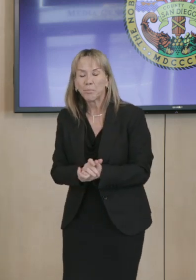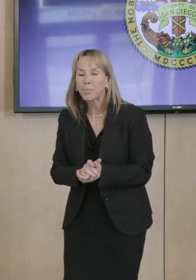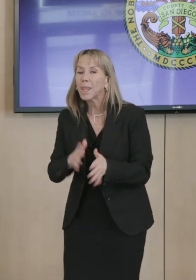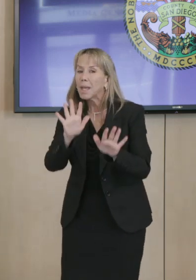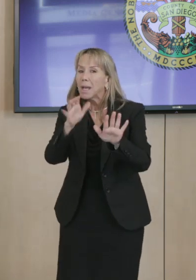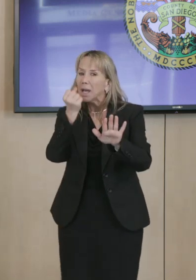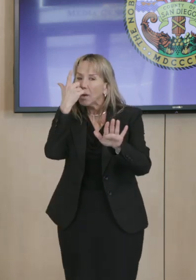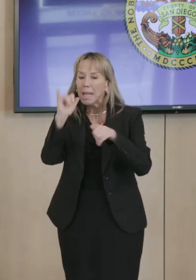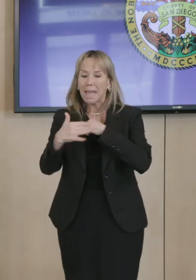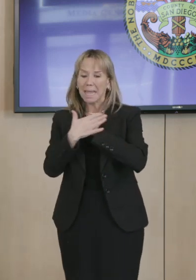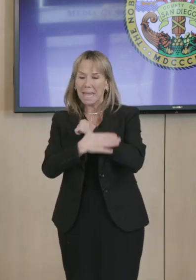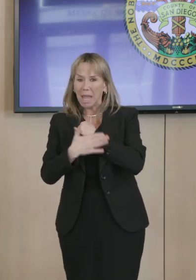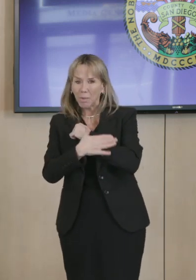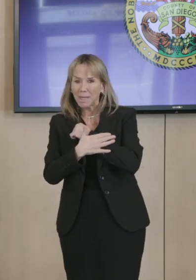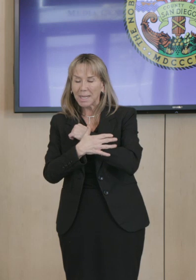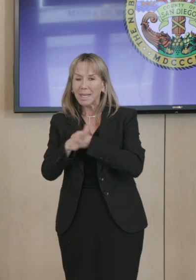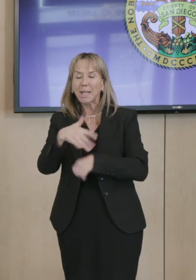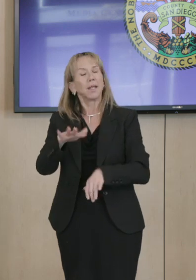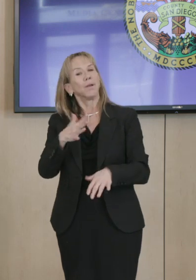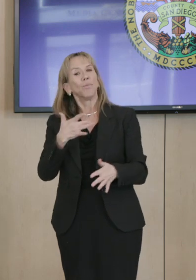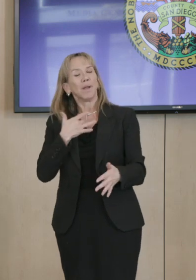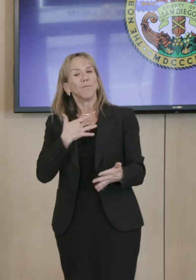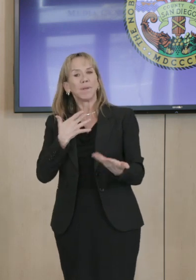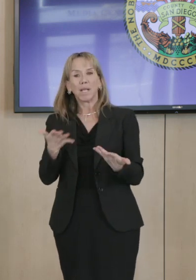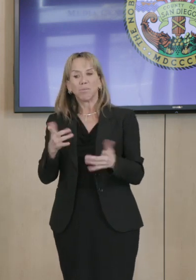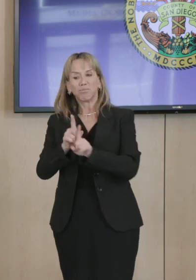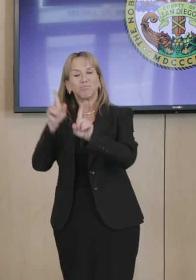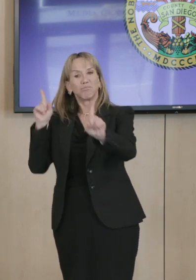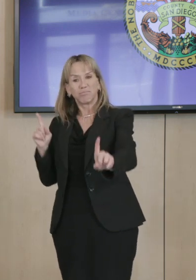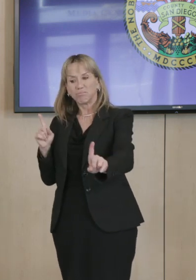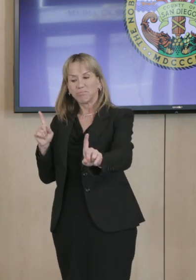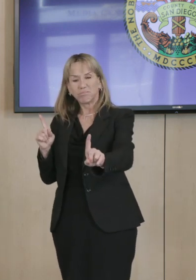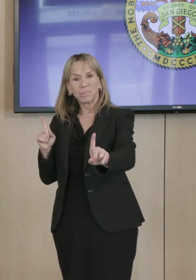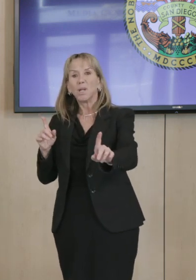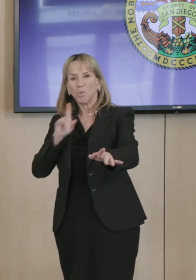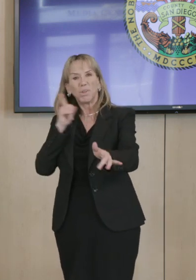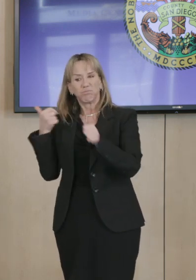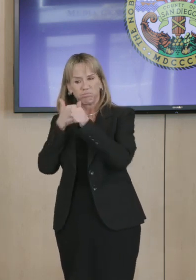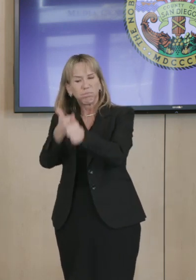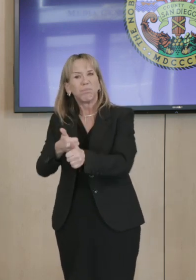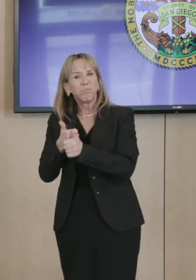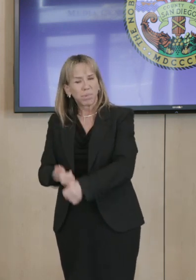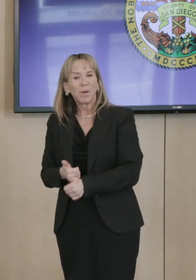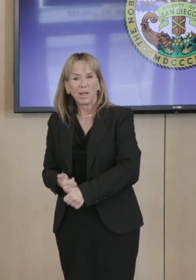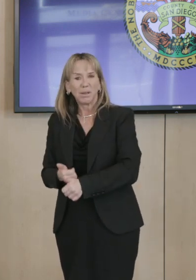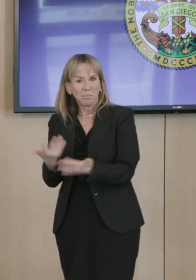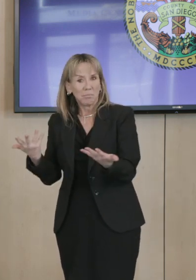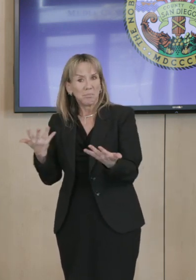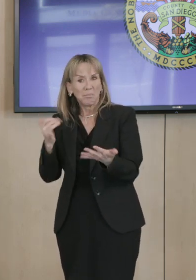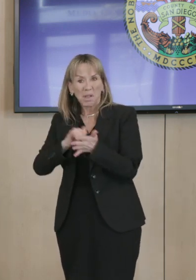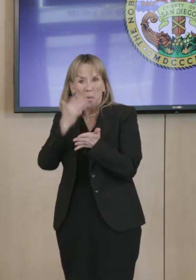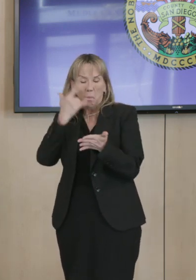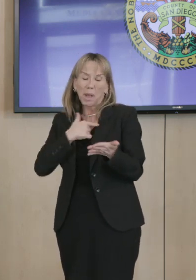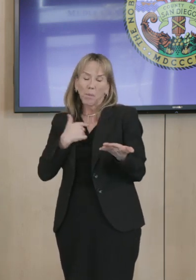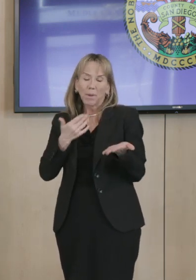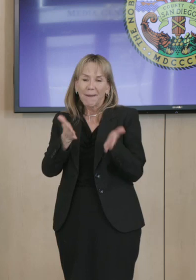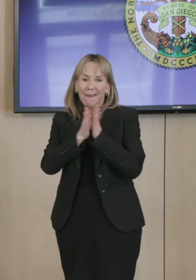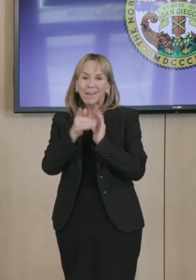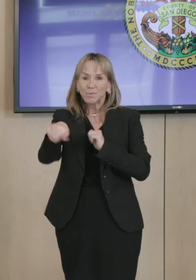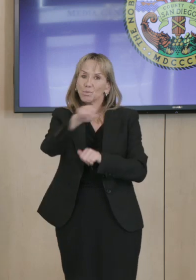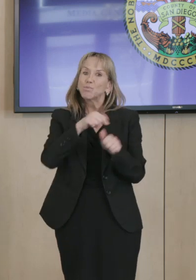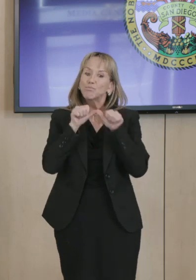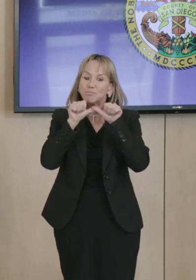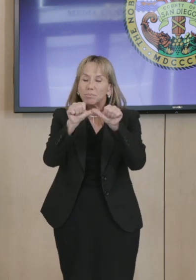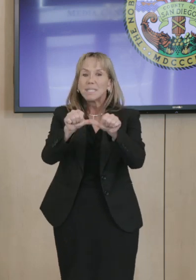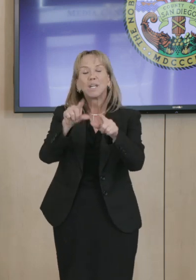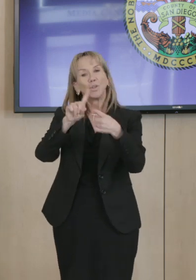jurisdictions we feel like we have had social distancing, physical distancing compliance and we're asking the public's help and cooperation. It is important